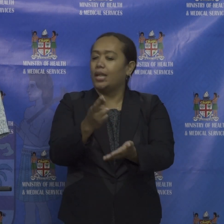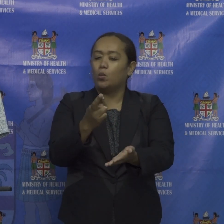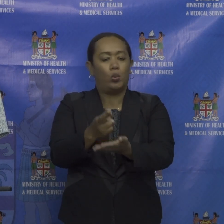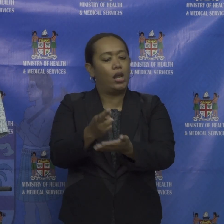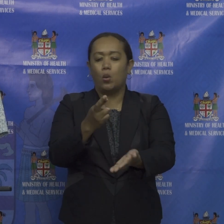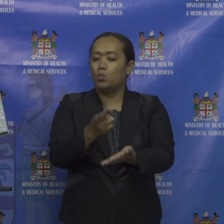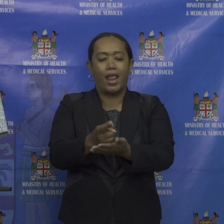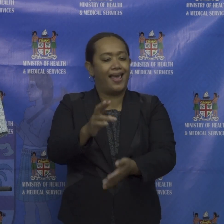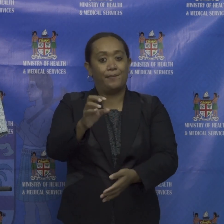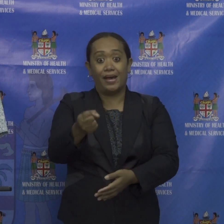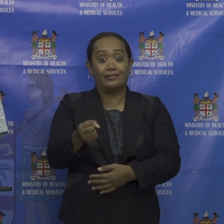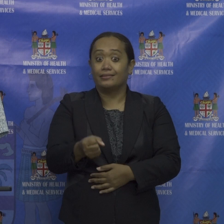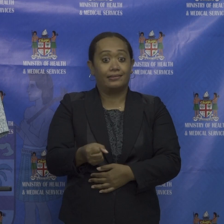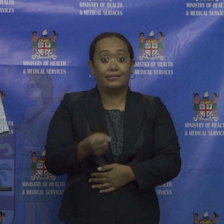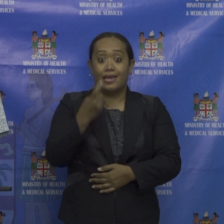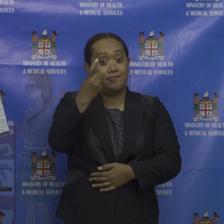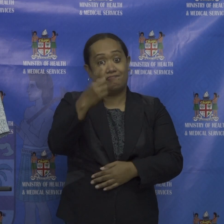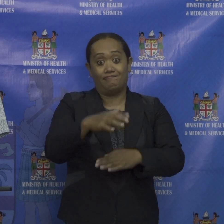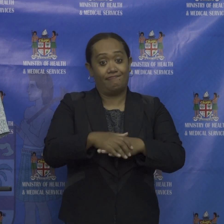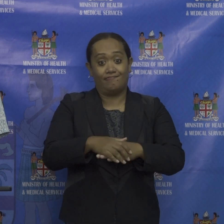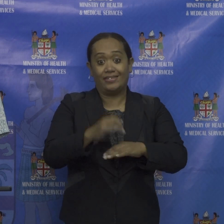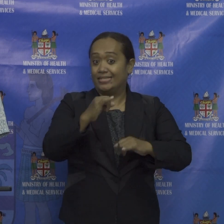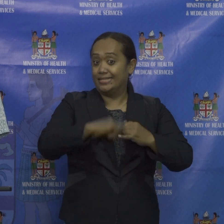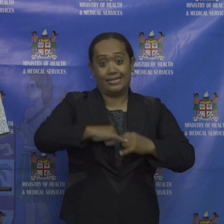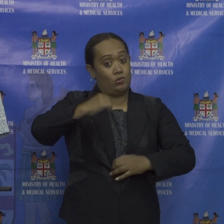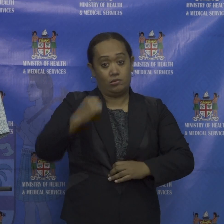must address this very serious public health emergency.